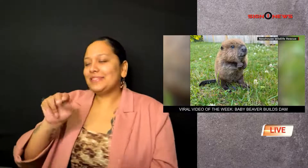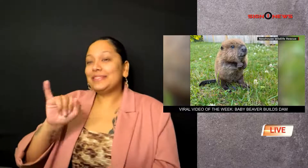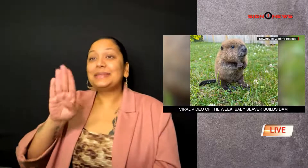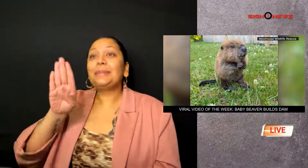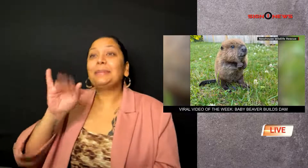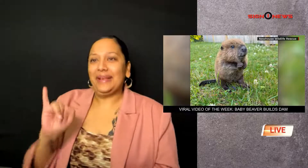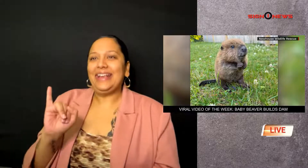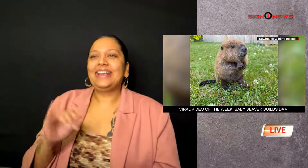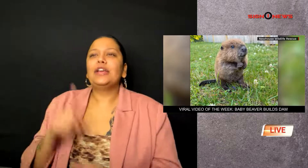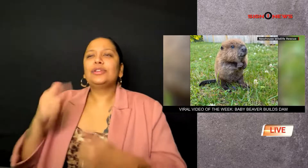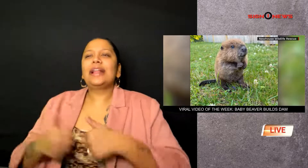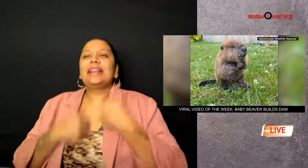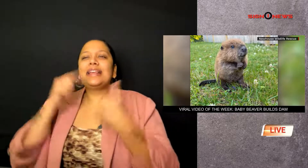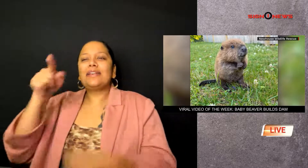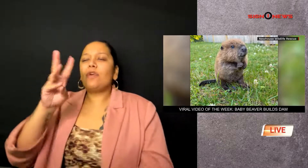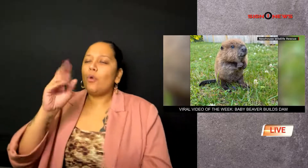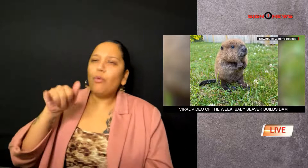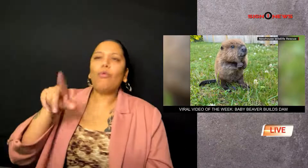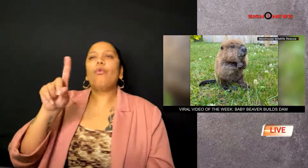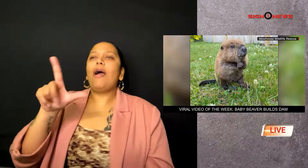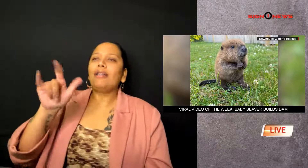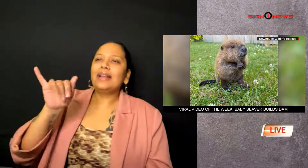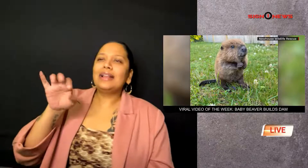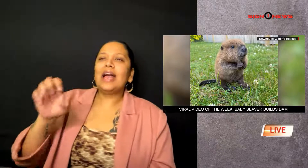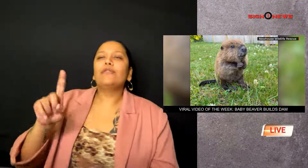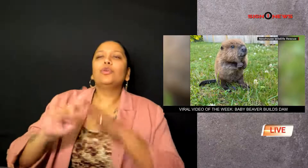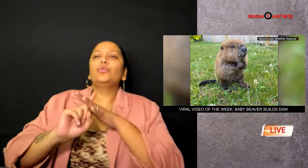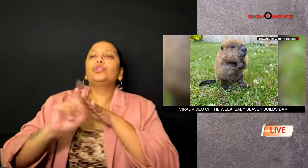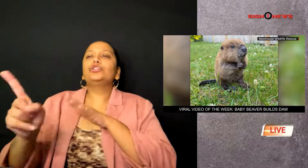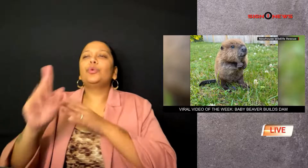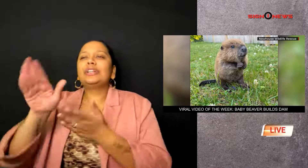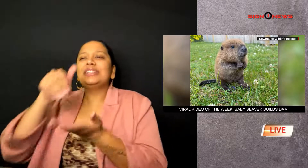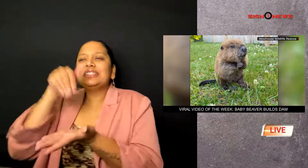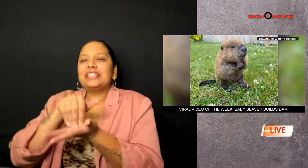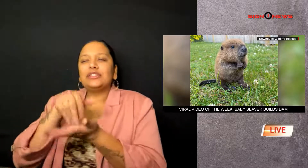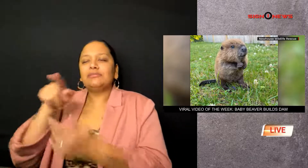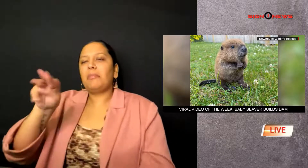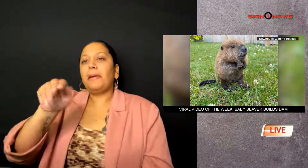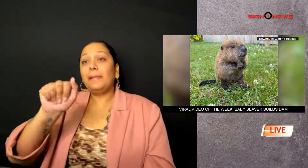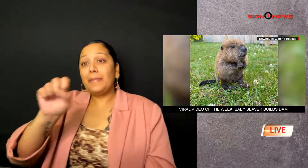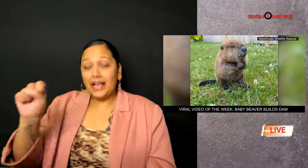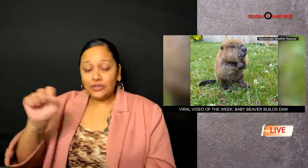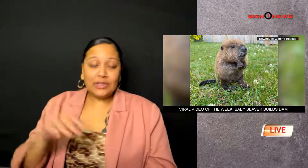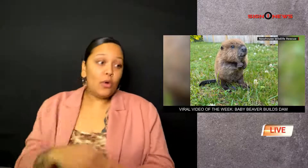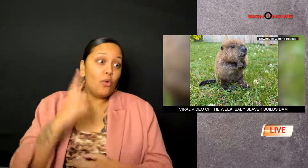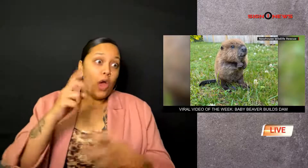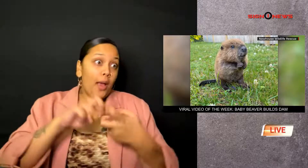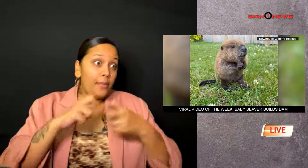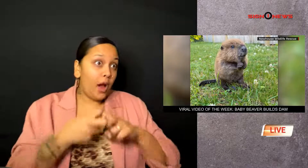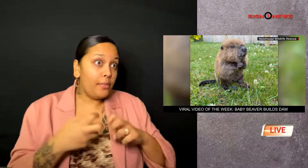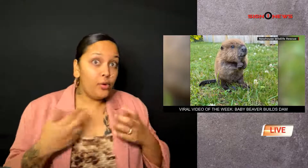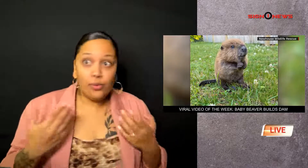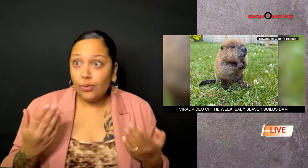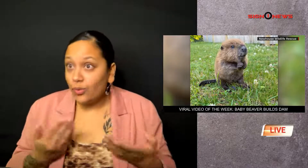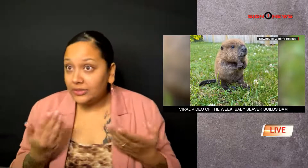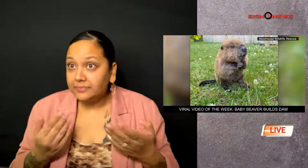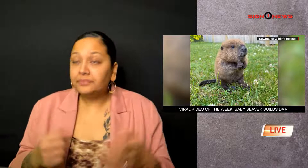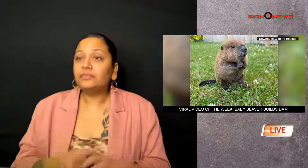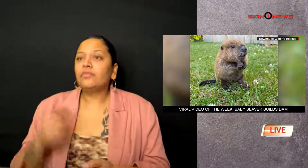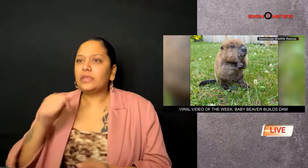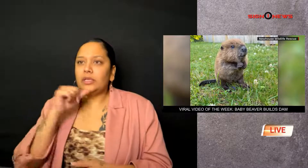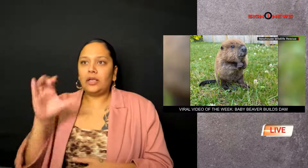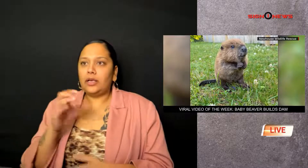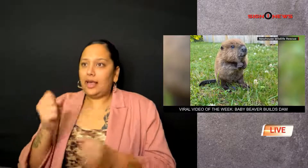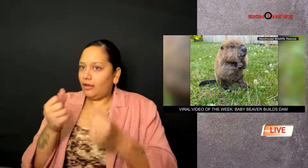beaver named Nibby. She's living in a wildlife rescue center in Massachusetts.